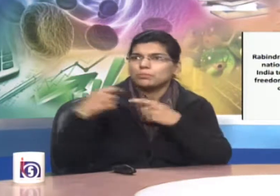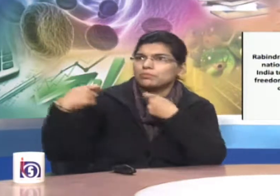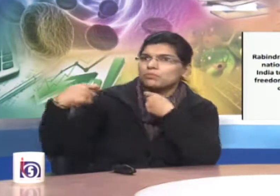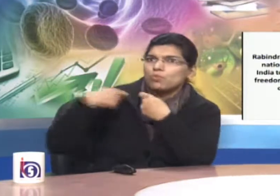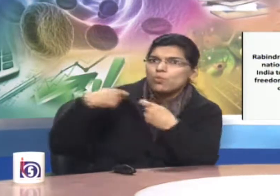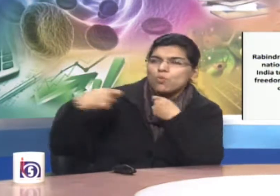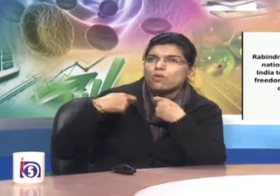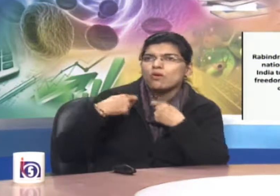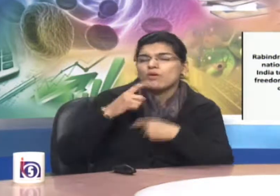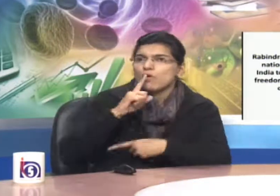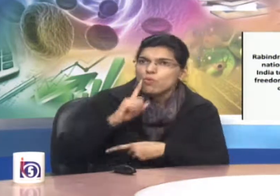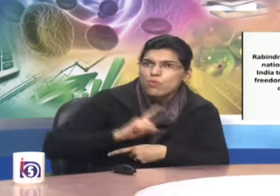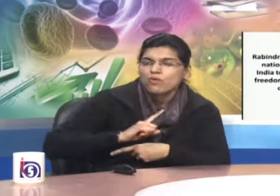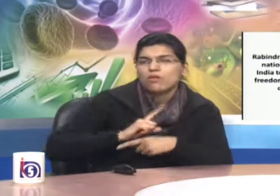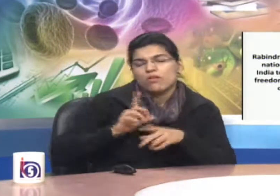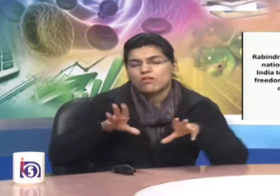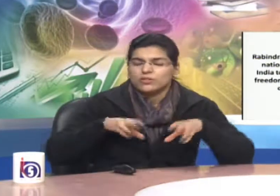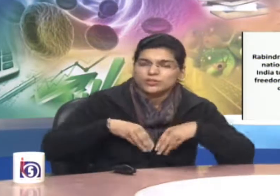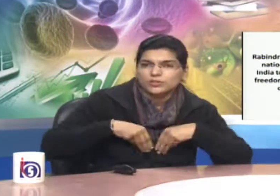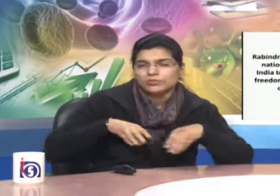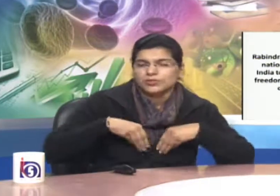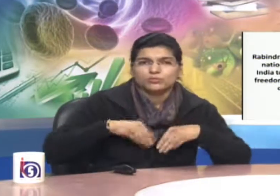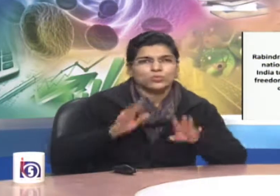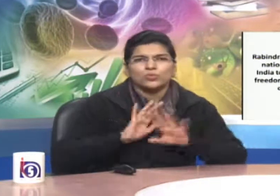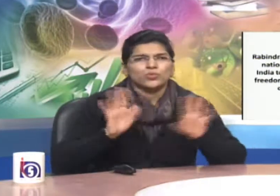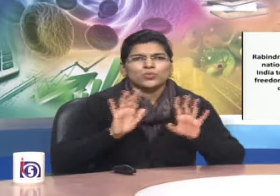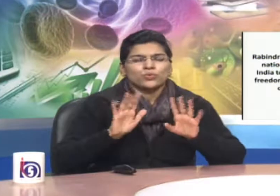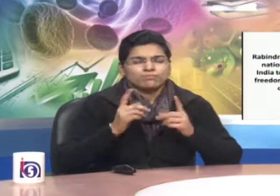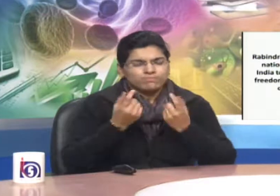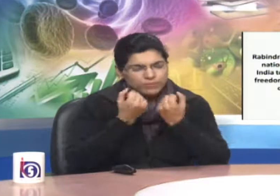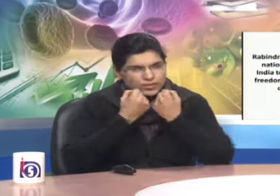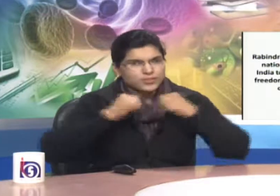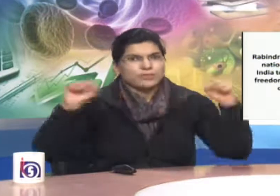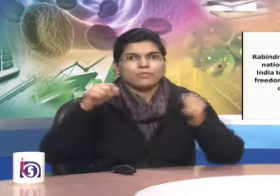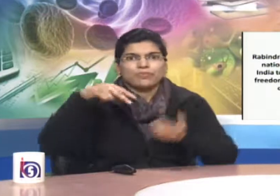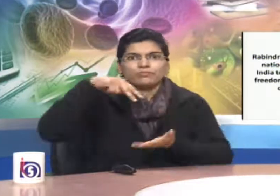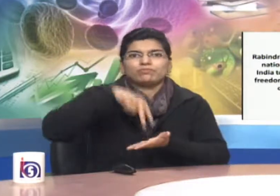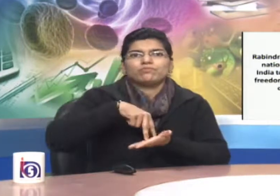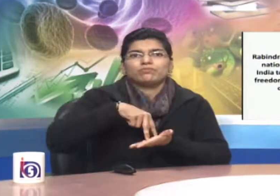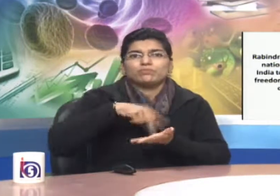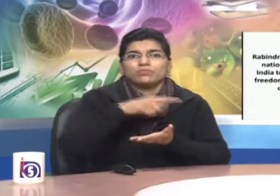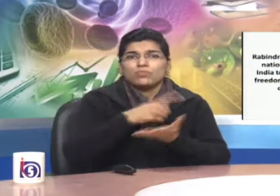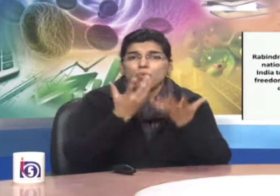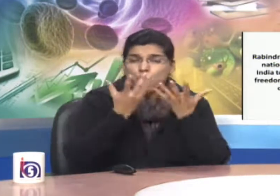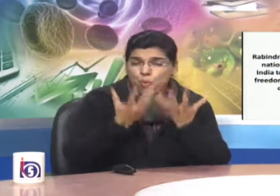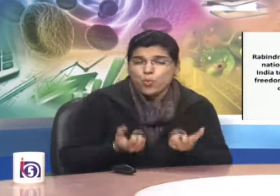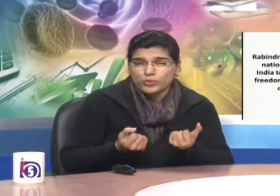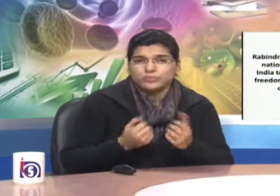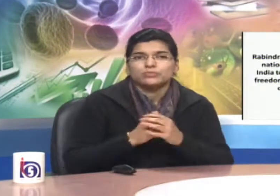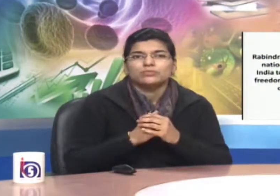wanted India to awaken to a bright dawn of freedom,